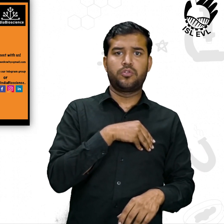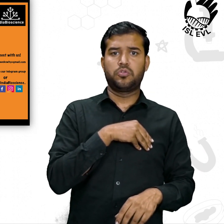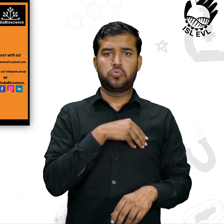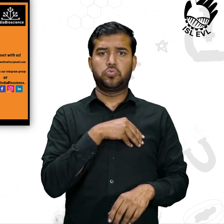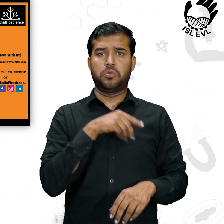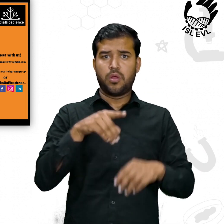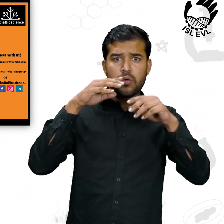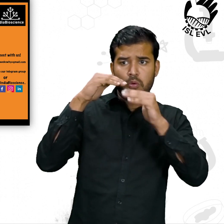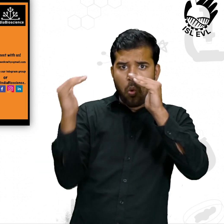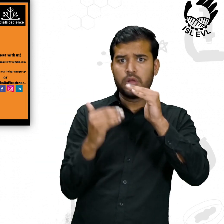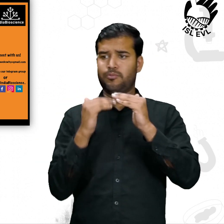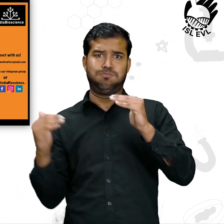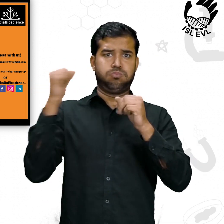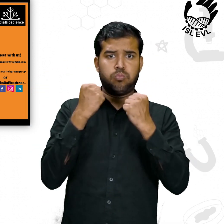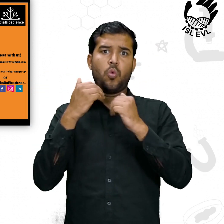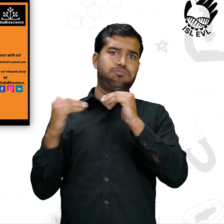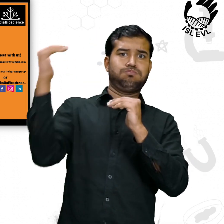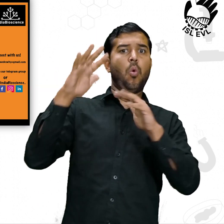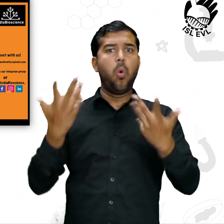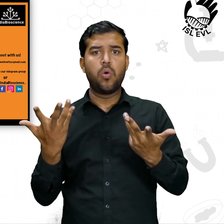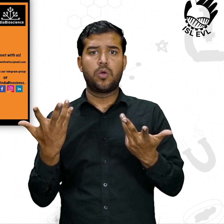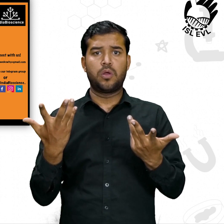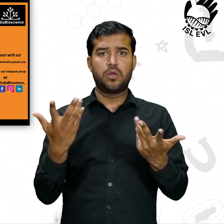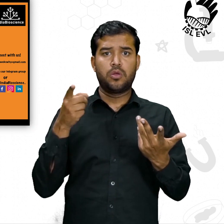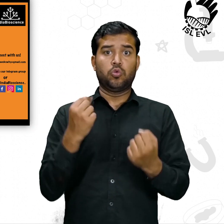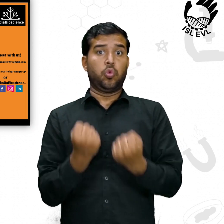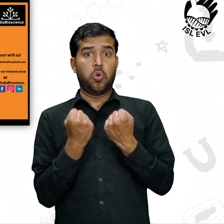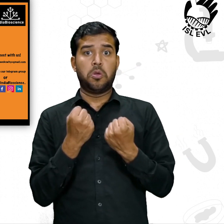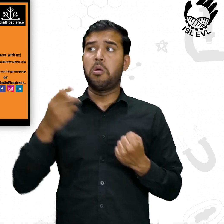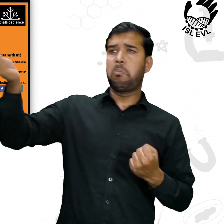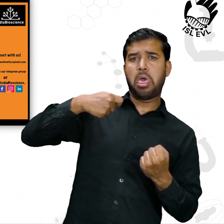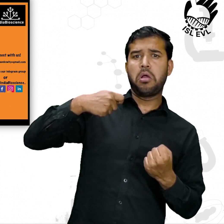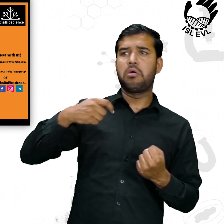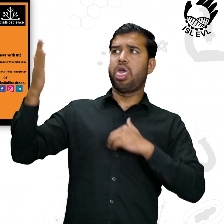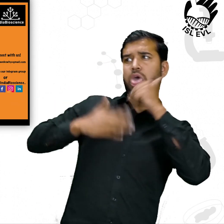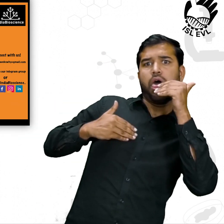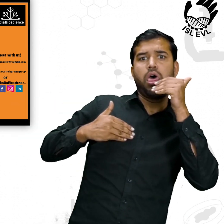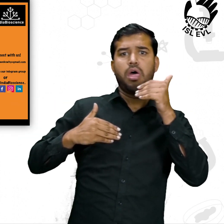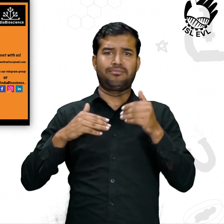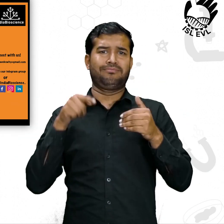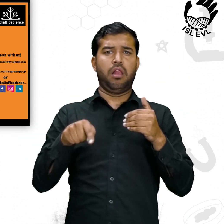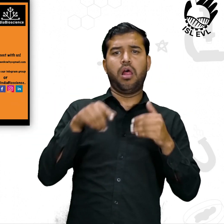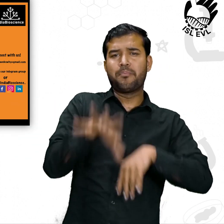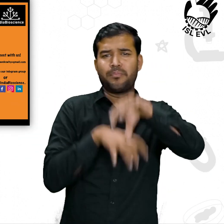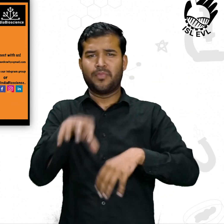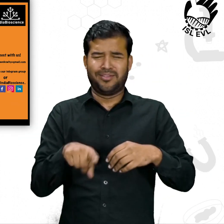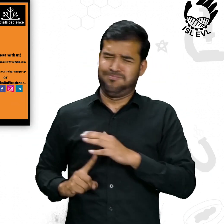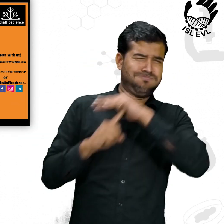have stripes to hide from other predators, but they have stripes to hide from their prey so that they can hunt. They can go